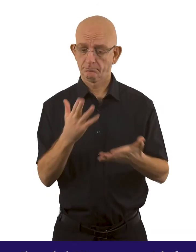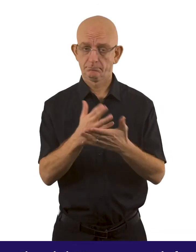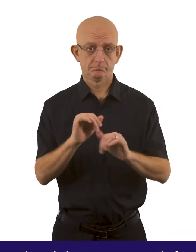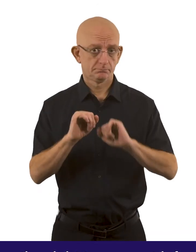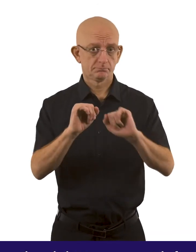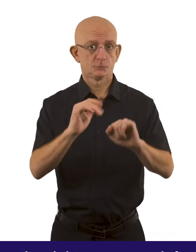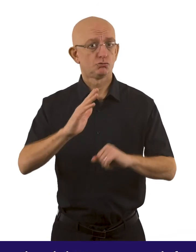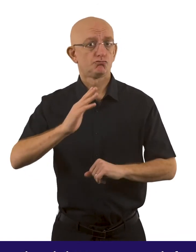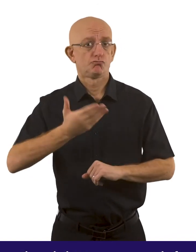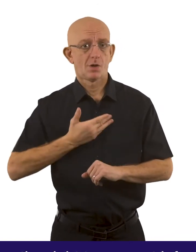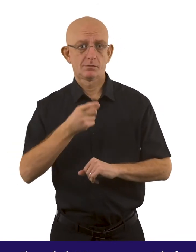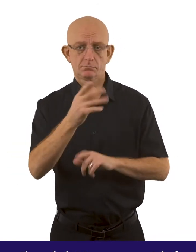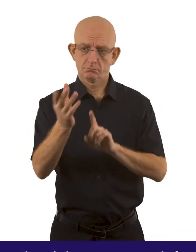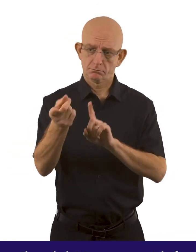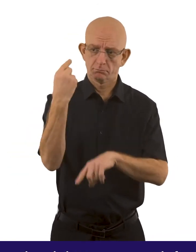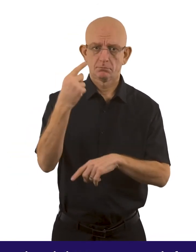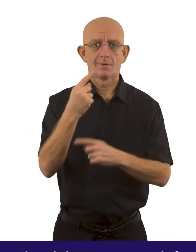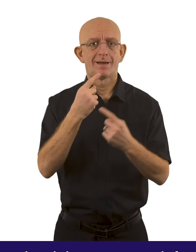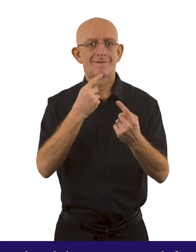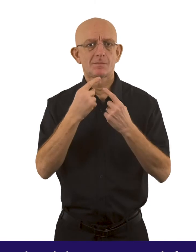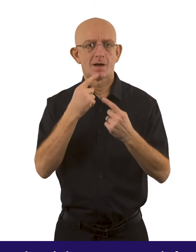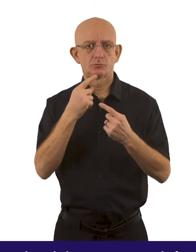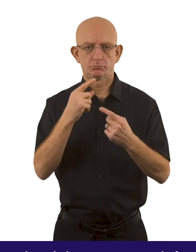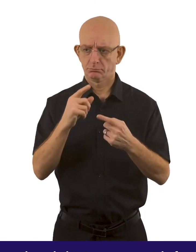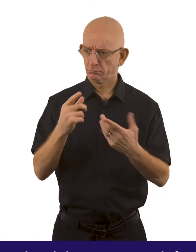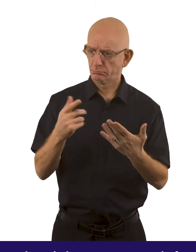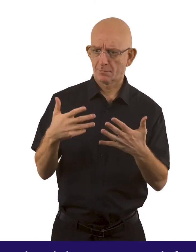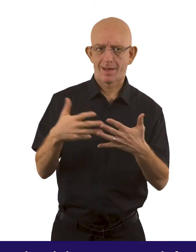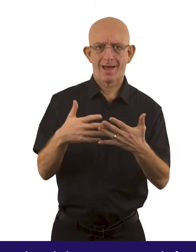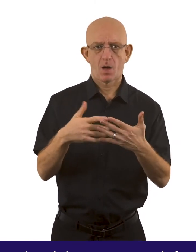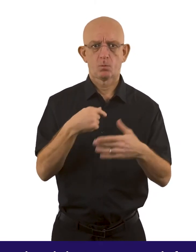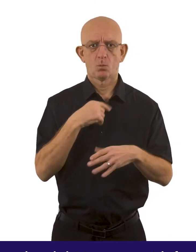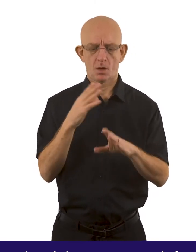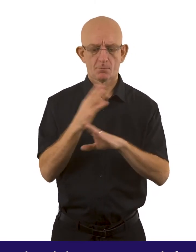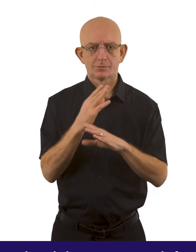You have the right to request information about how your personal data are processed